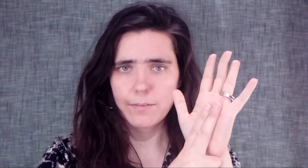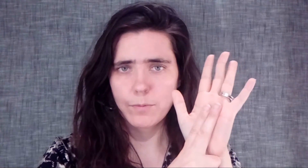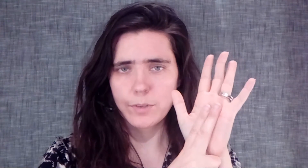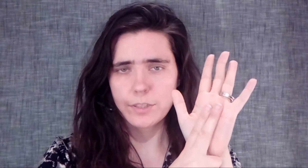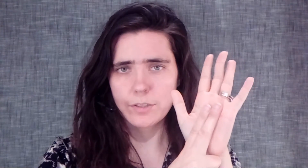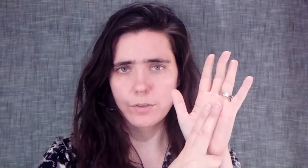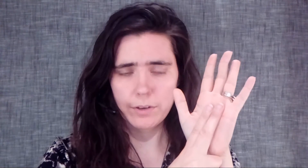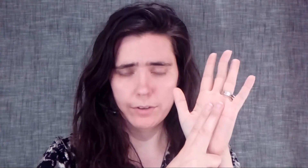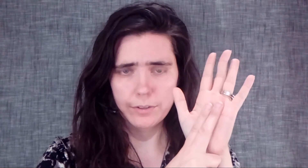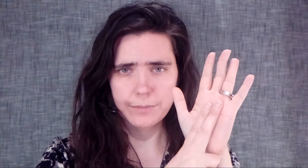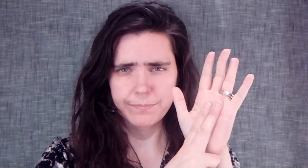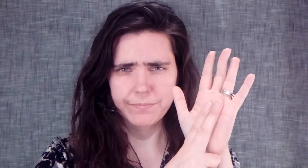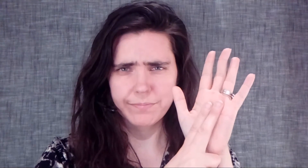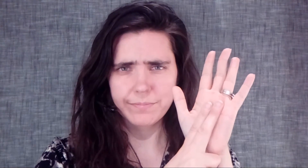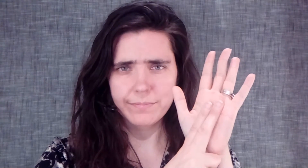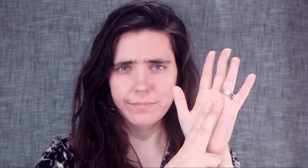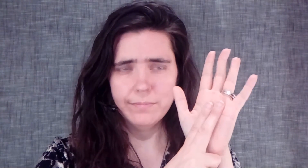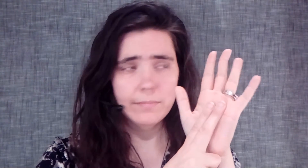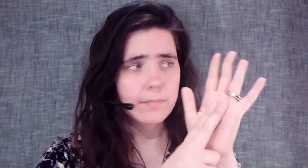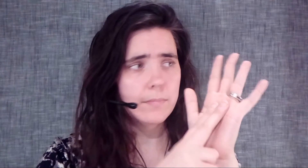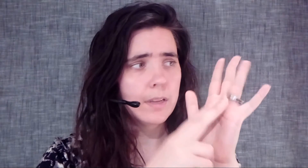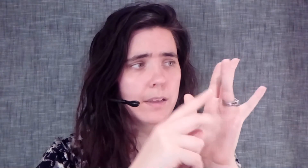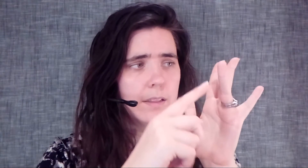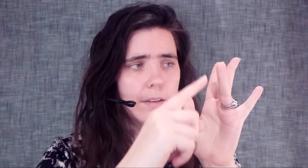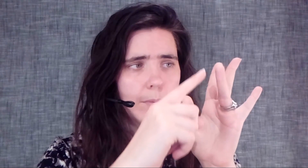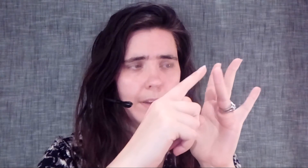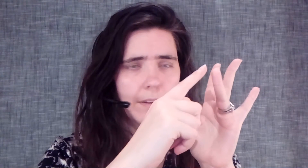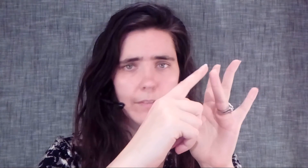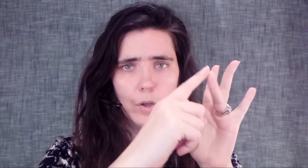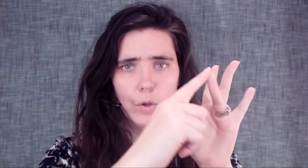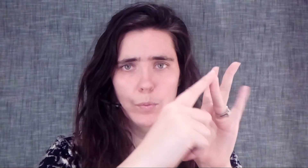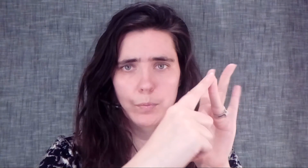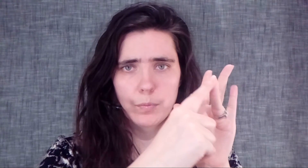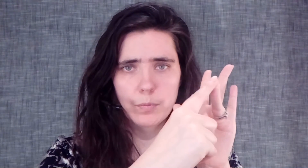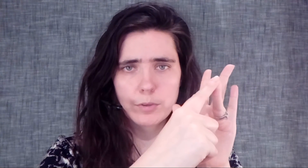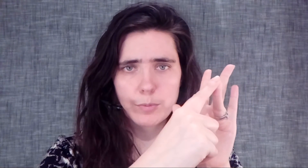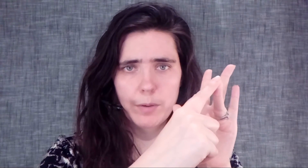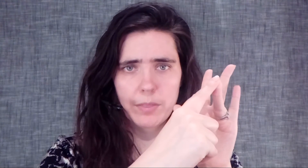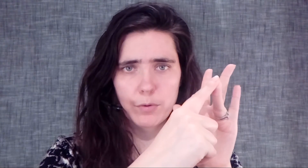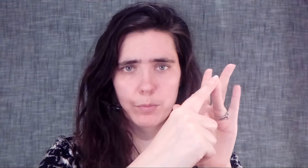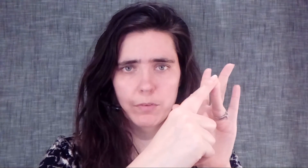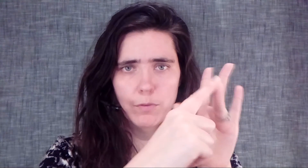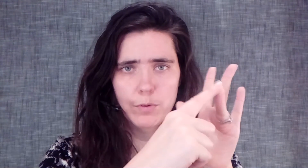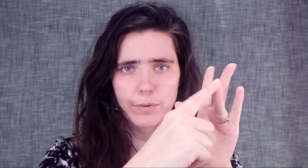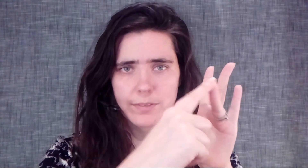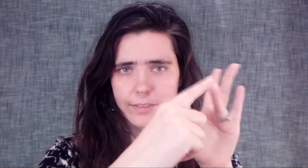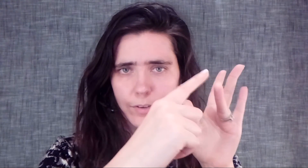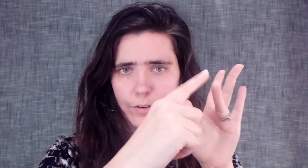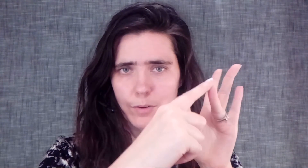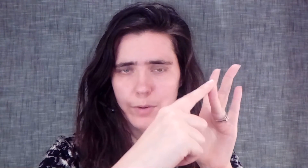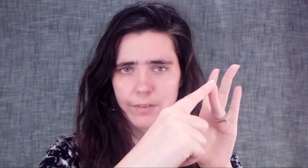which is 2 fingers. And we have O, which we went through before. It's on our ring